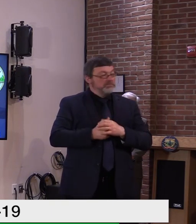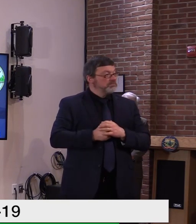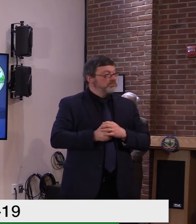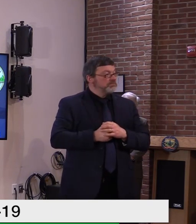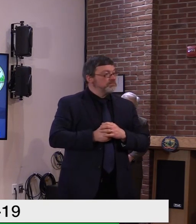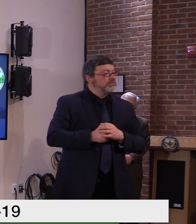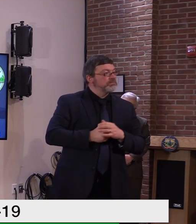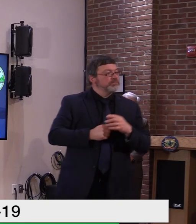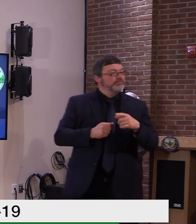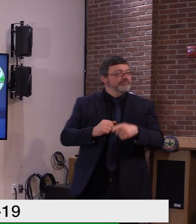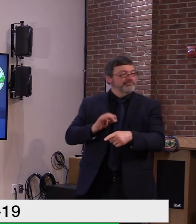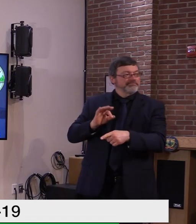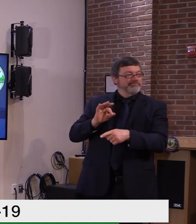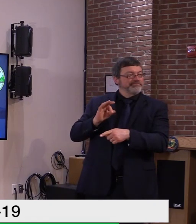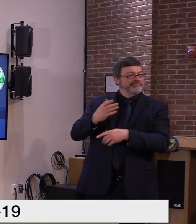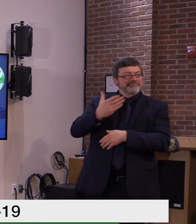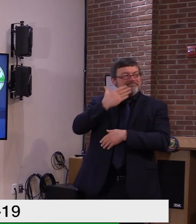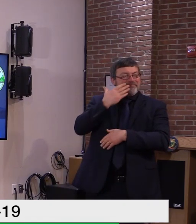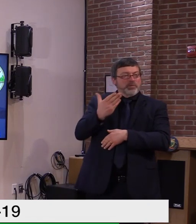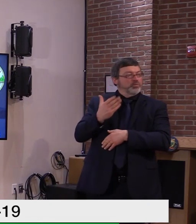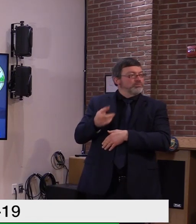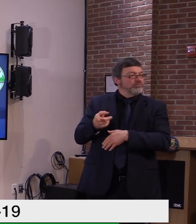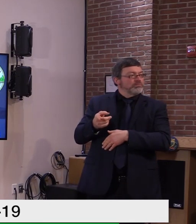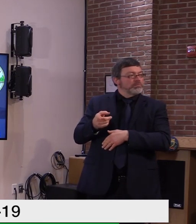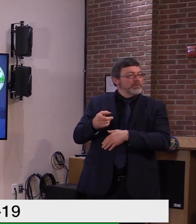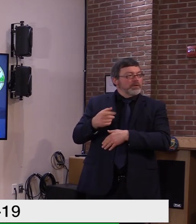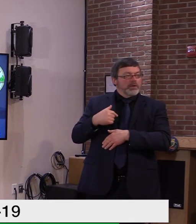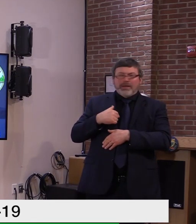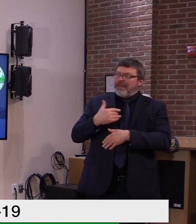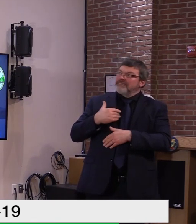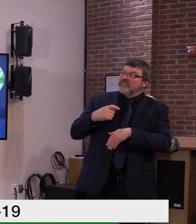Thank you. I'd like to take another question at the end if there's time.